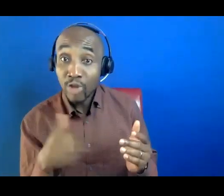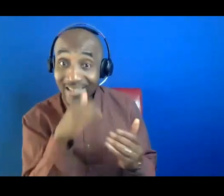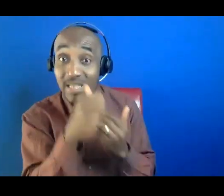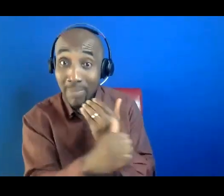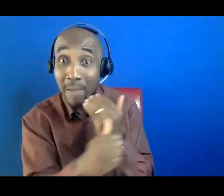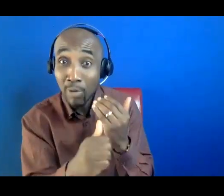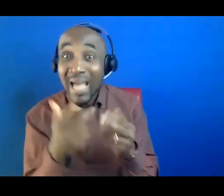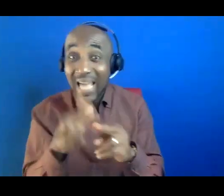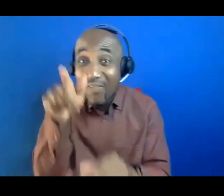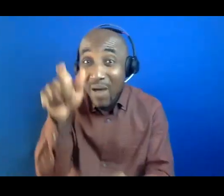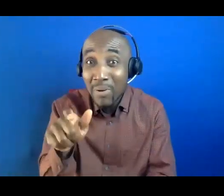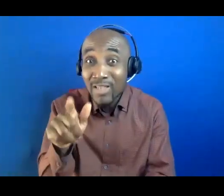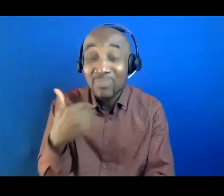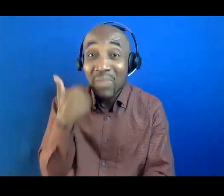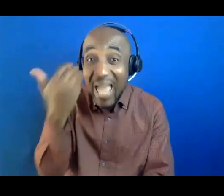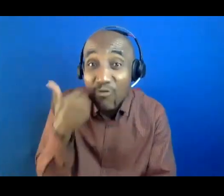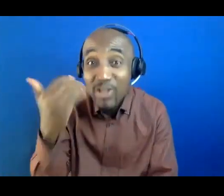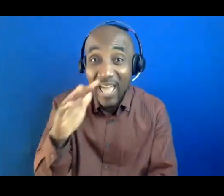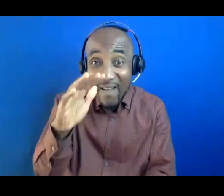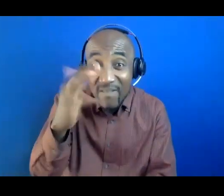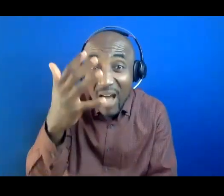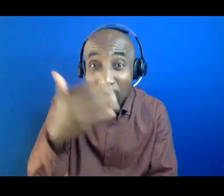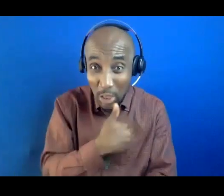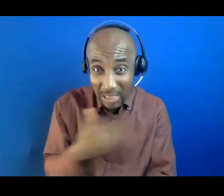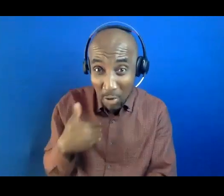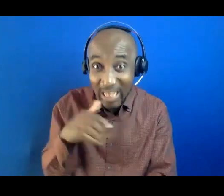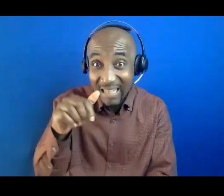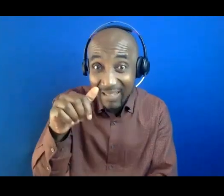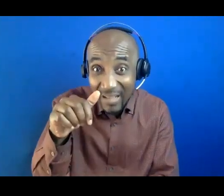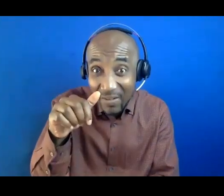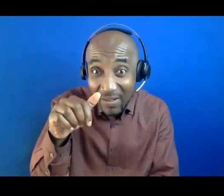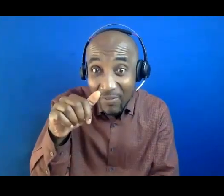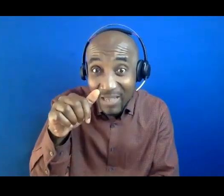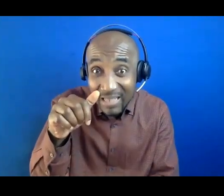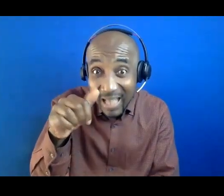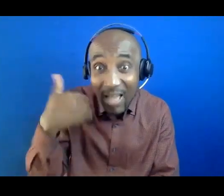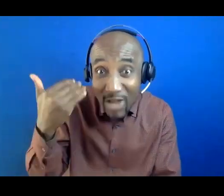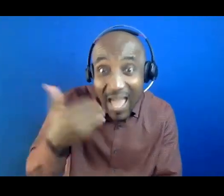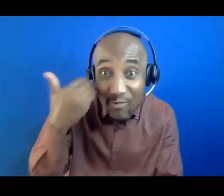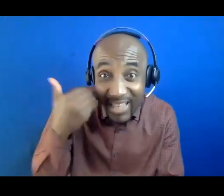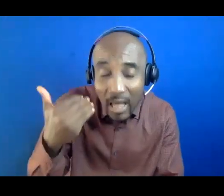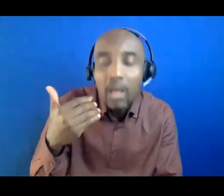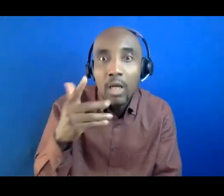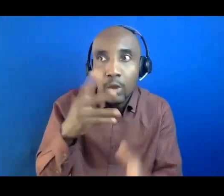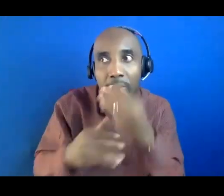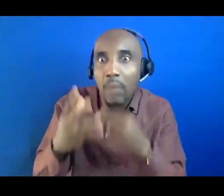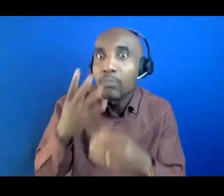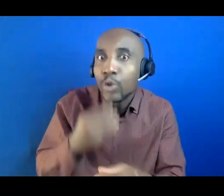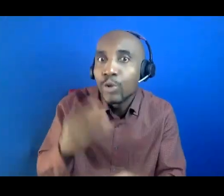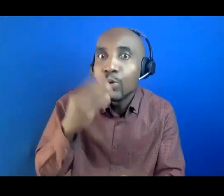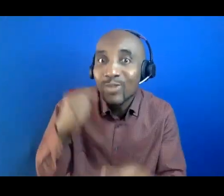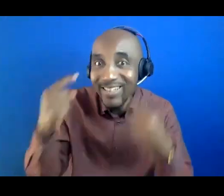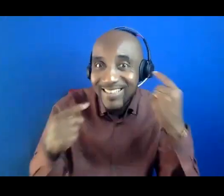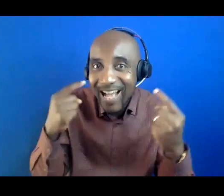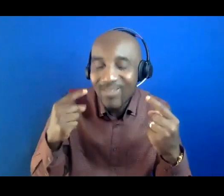for 6 months at 5 a.m. in the morning, you start to become vaguely familiar with some of the sounds. But basically, after my